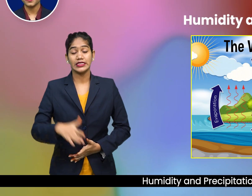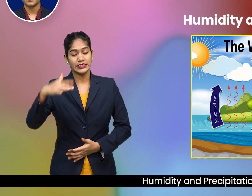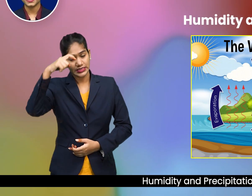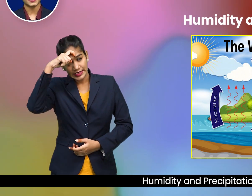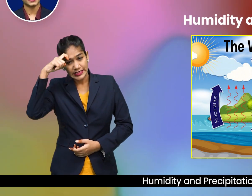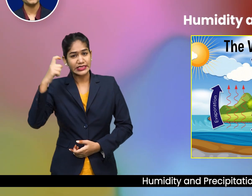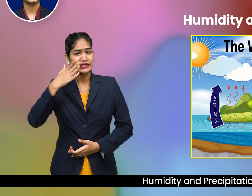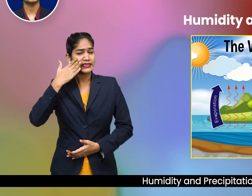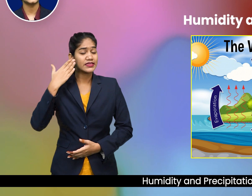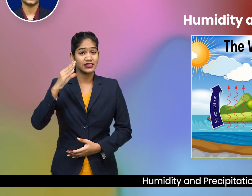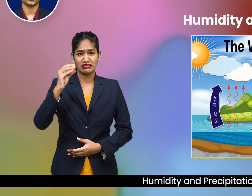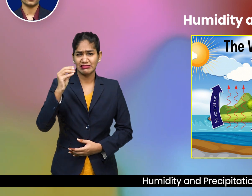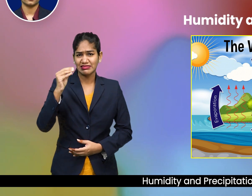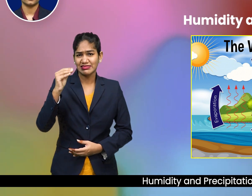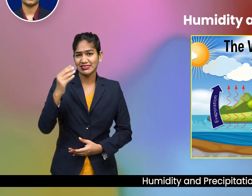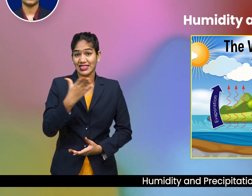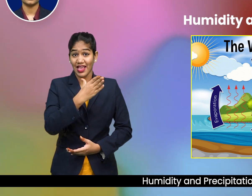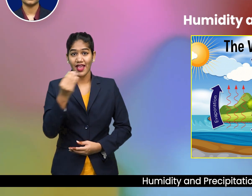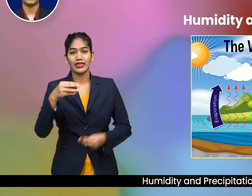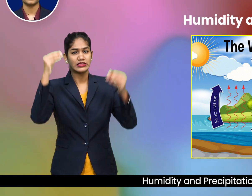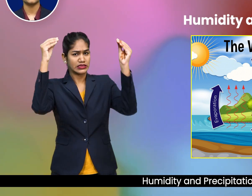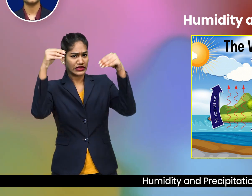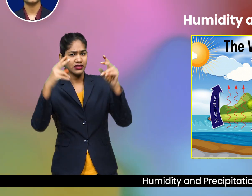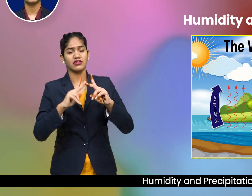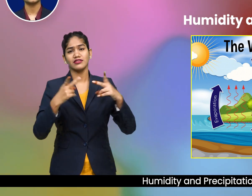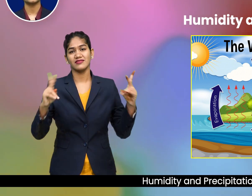Humidity and precipitation.